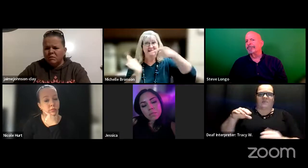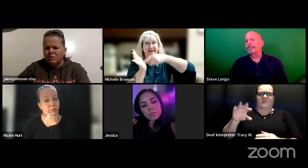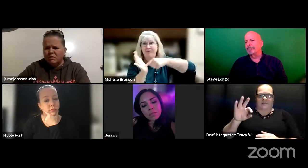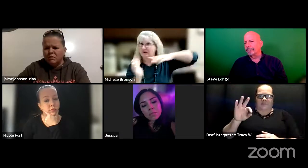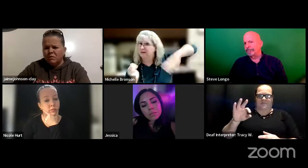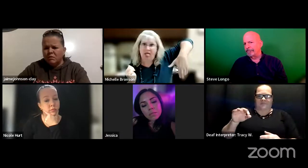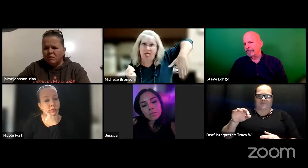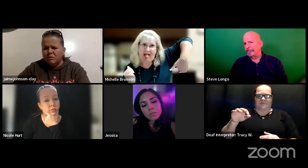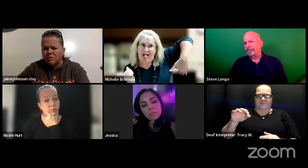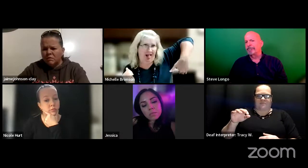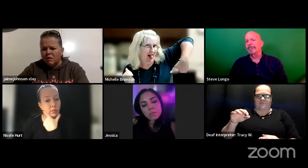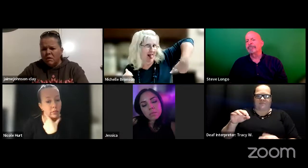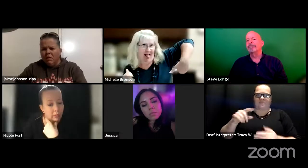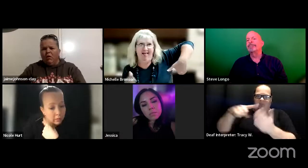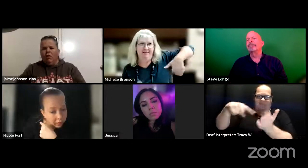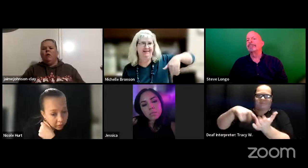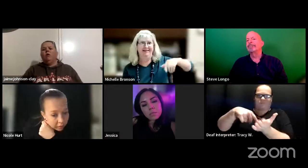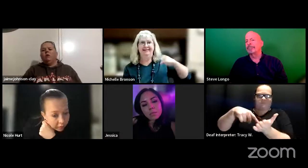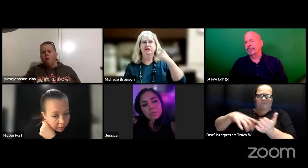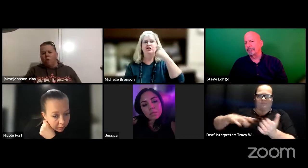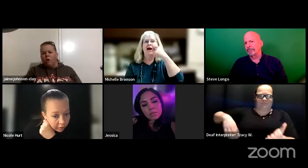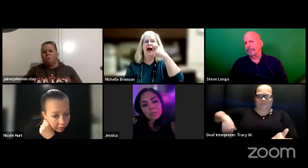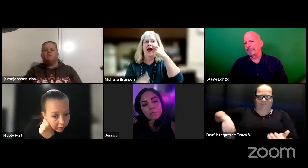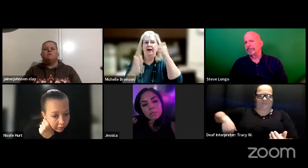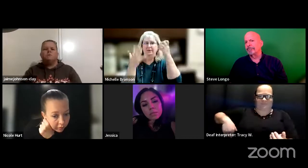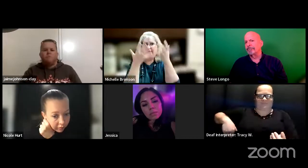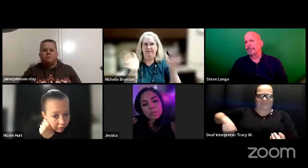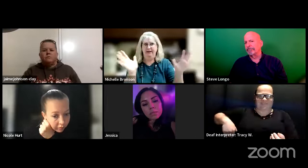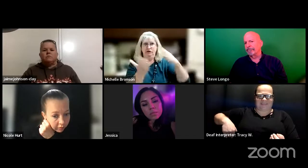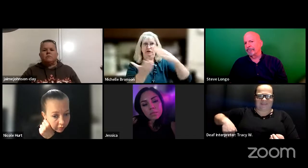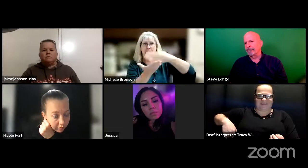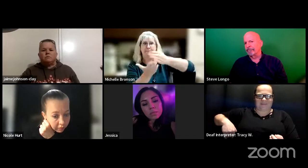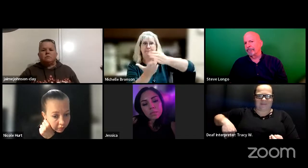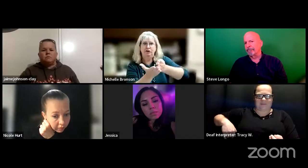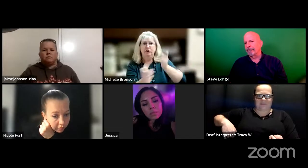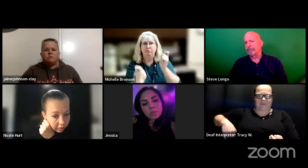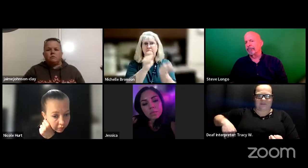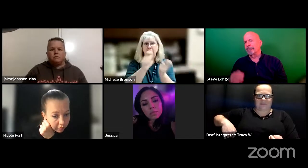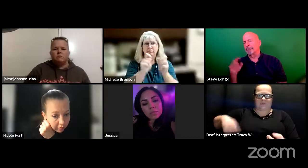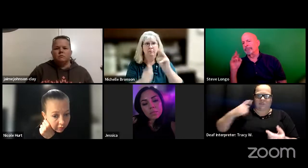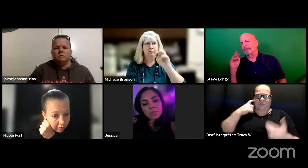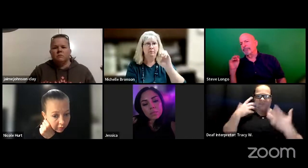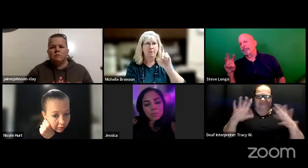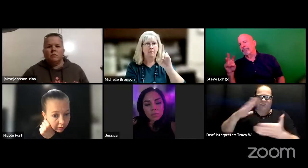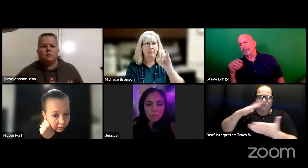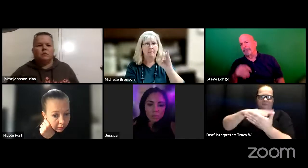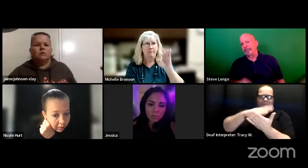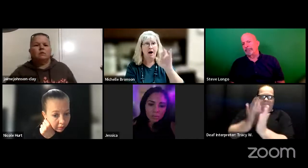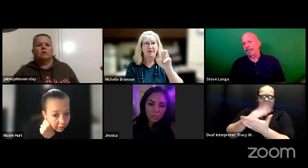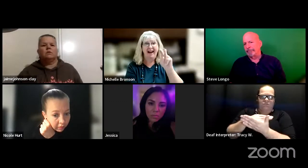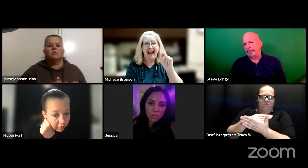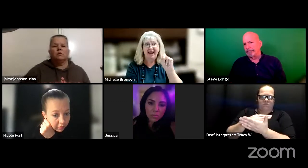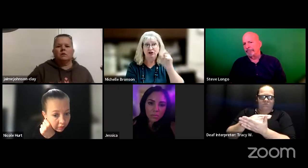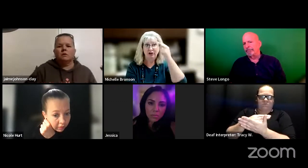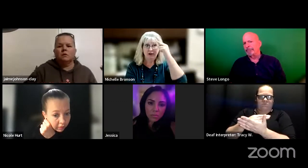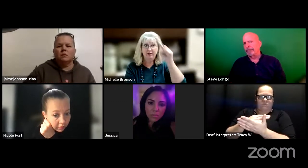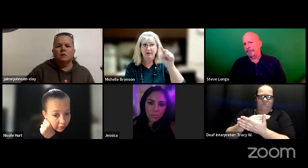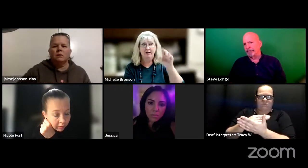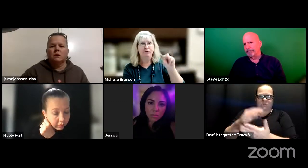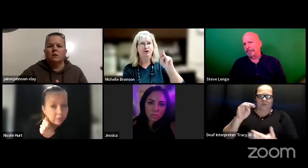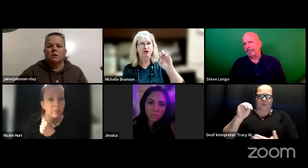those invoices have not been taken care of. The CDSS invoices have not been taken care of. We